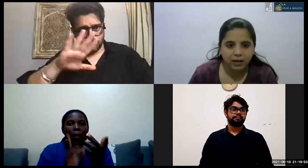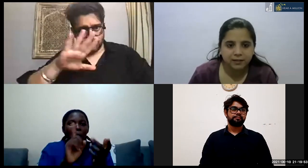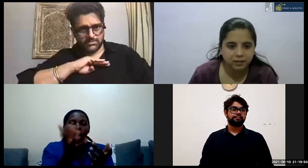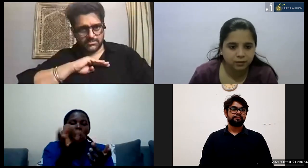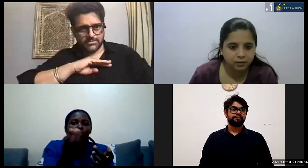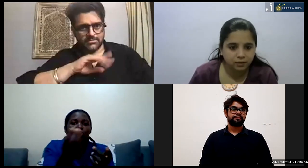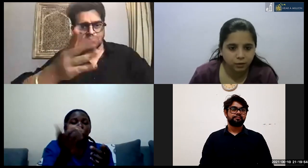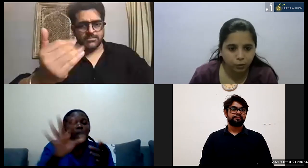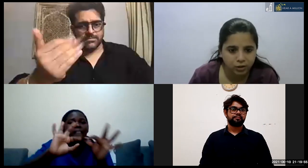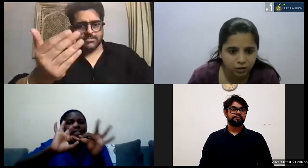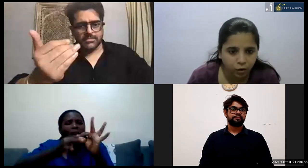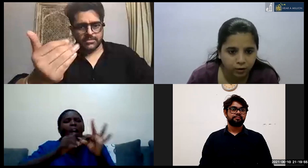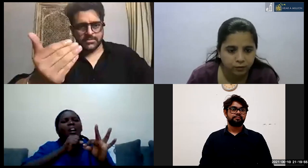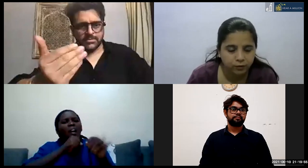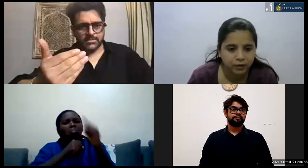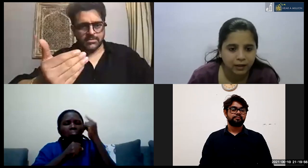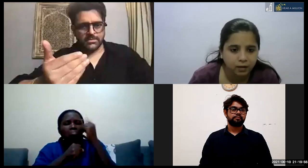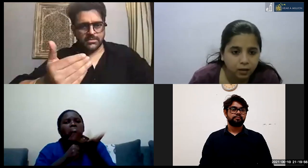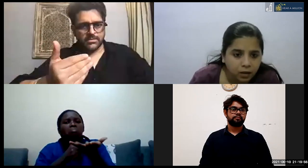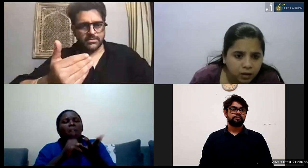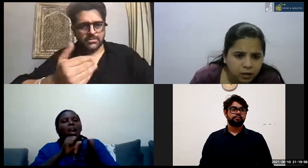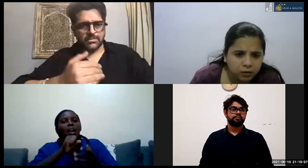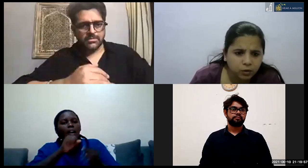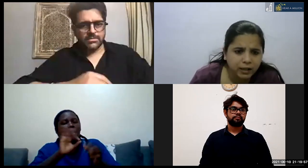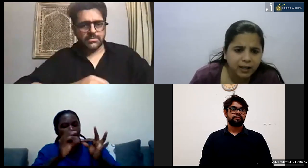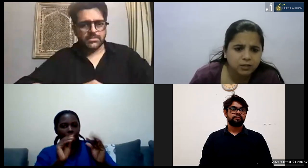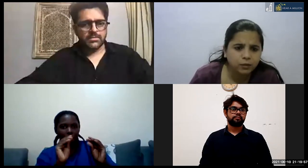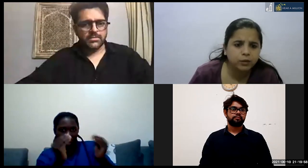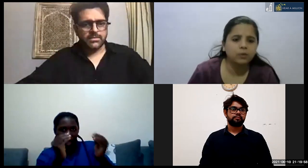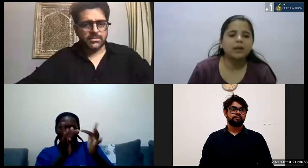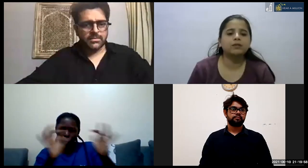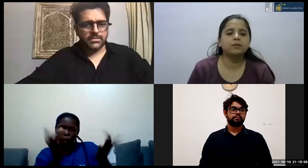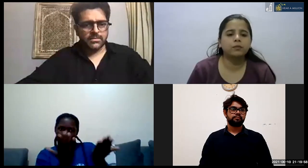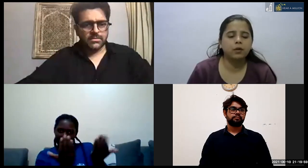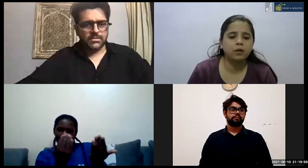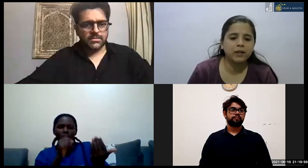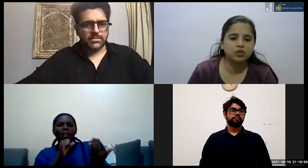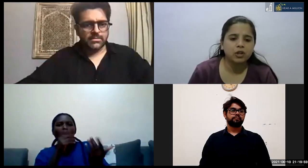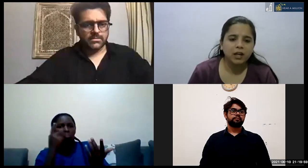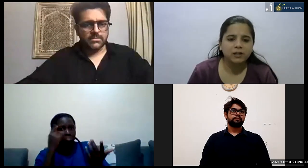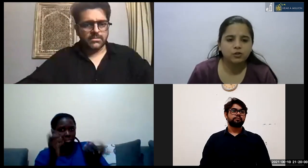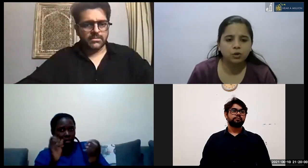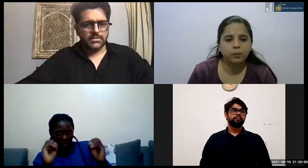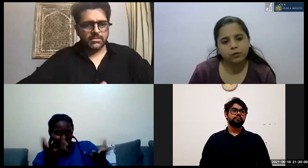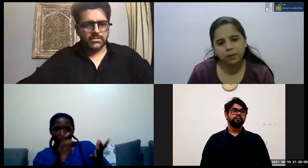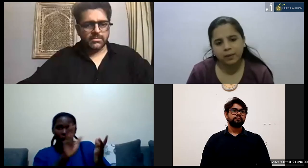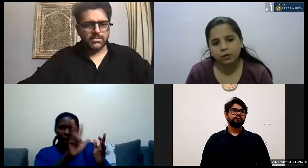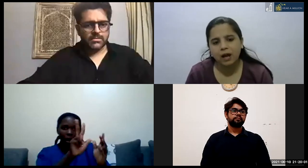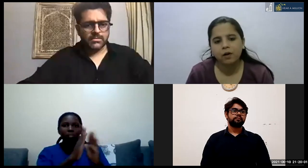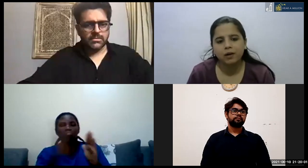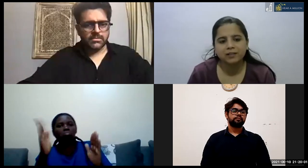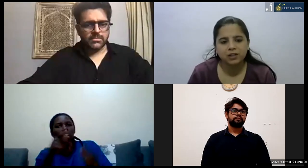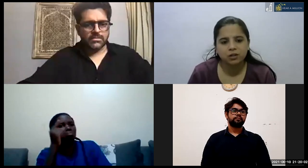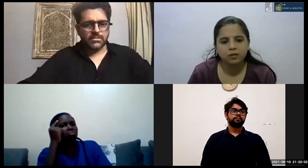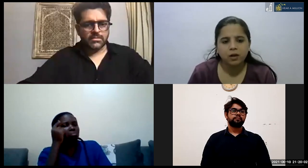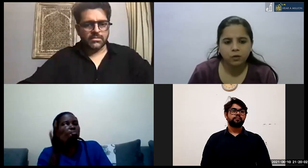Did he answer your question, or if you feel like? So yeah, I just wanted to ask for which age group it would be better to have